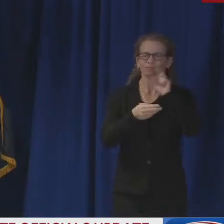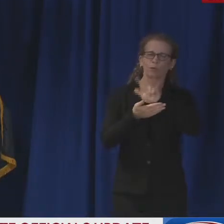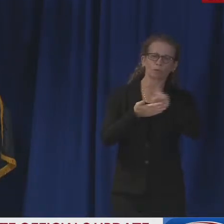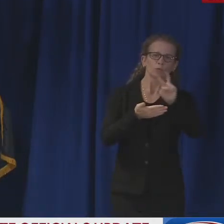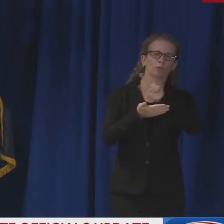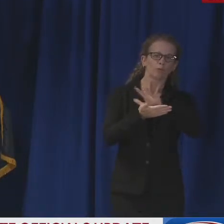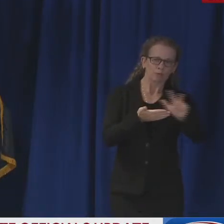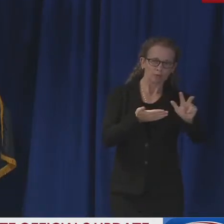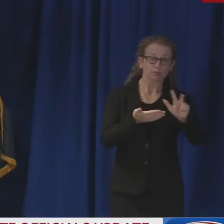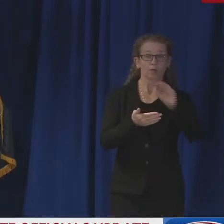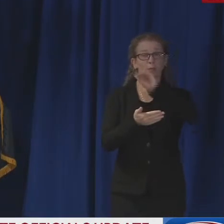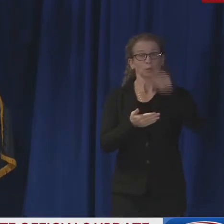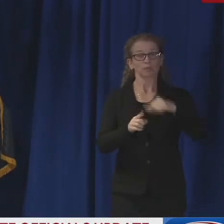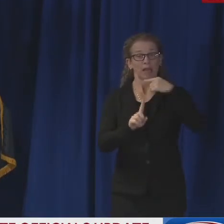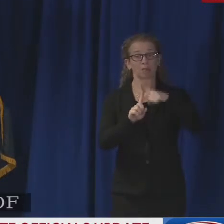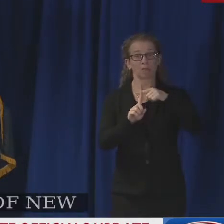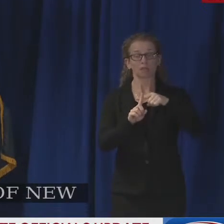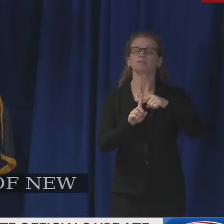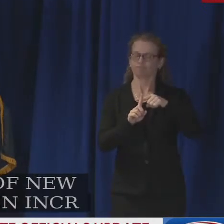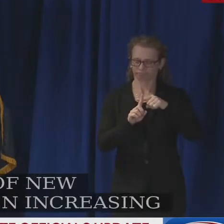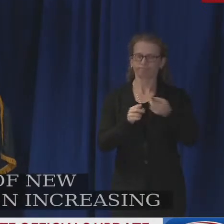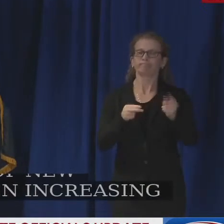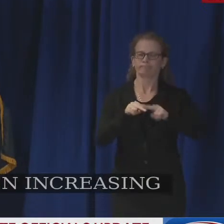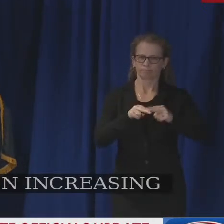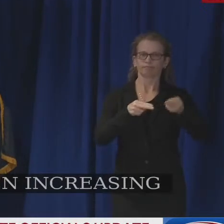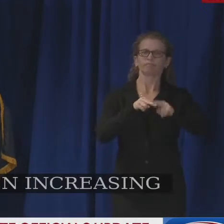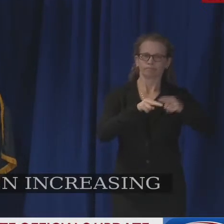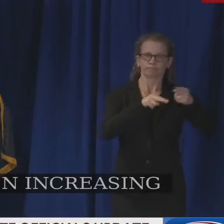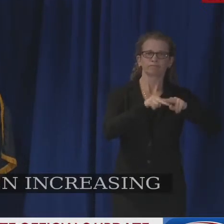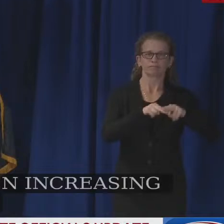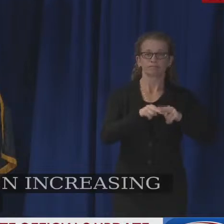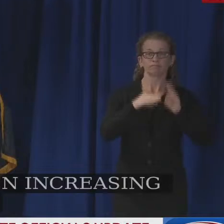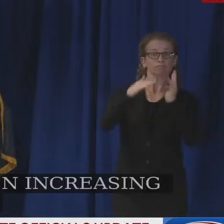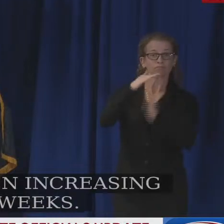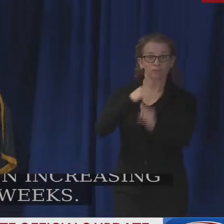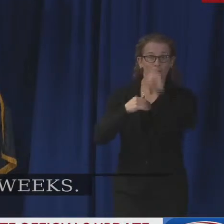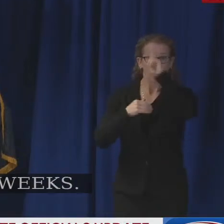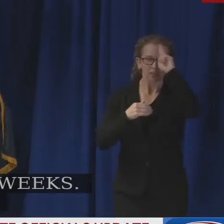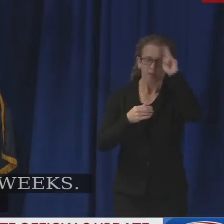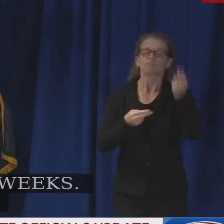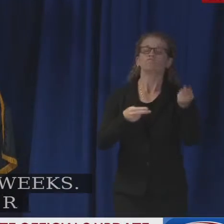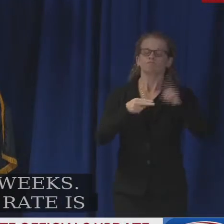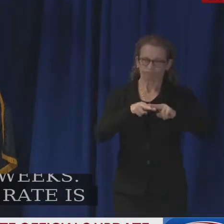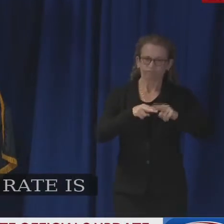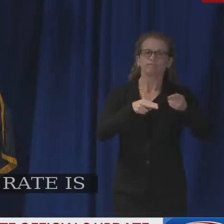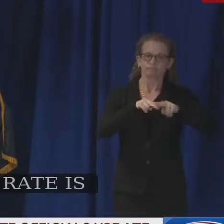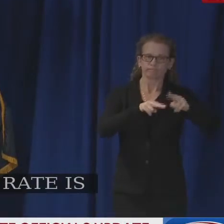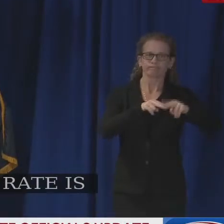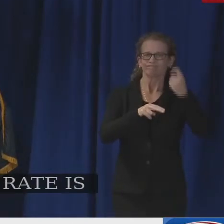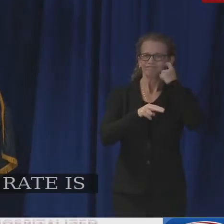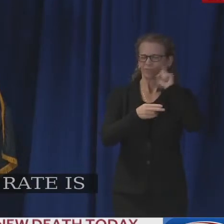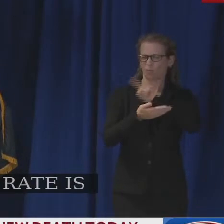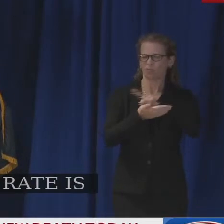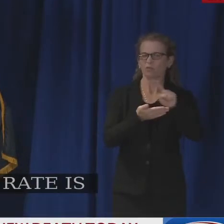rate is increasing. The number of people hospitalized with COVID-19 has been trending up, particularly in the last